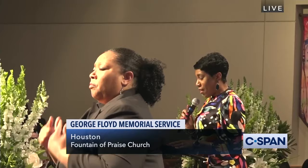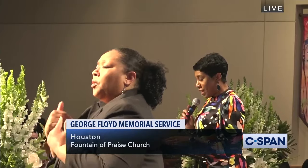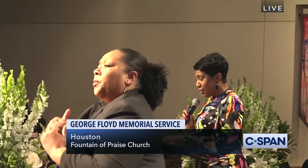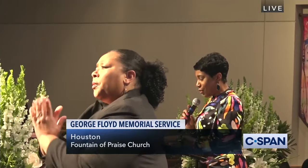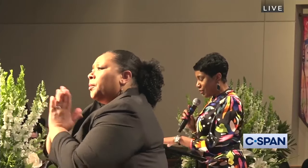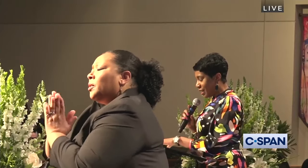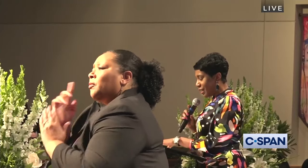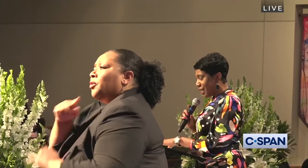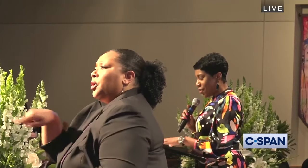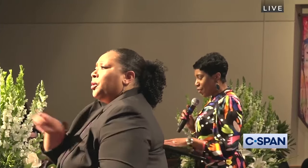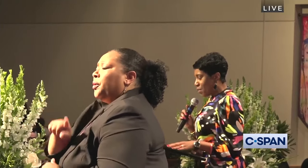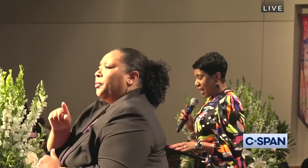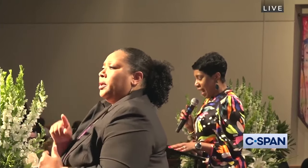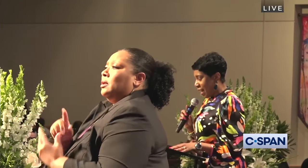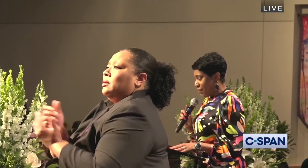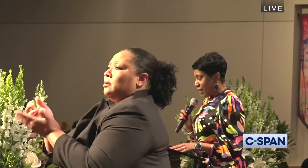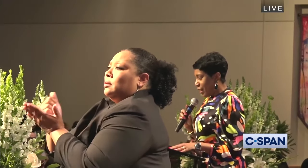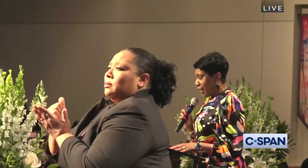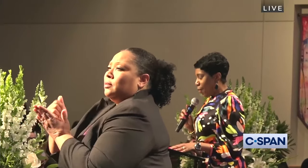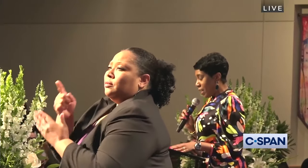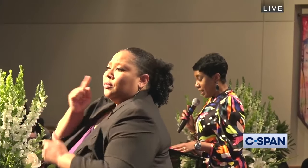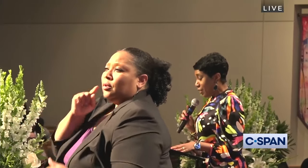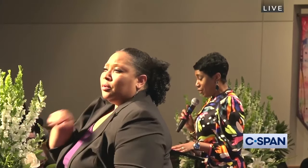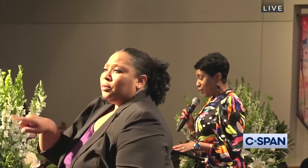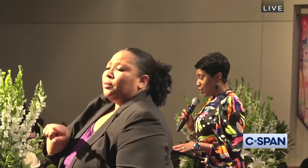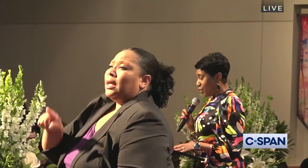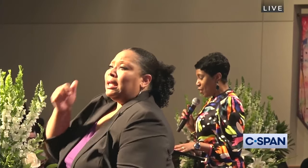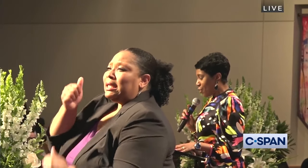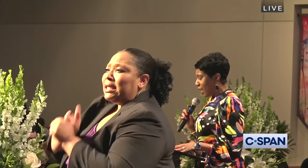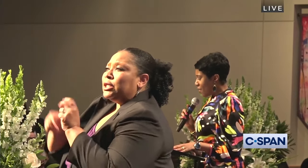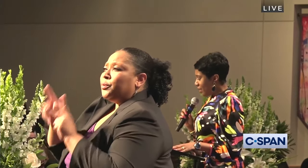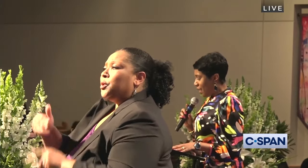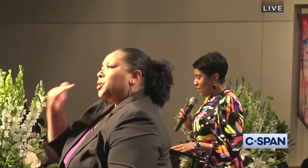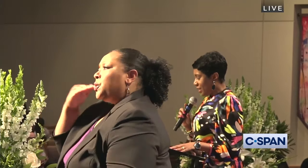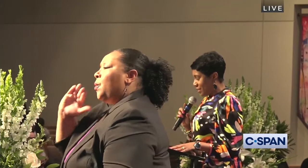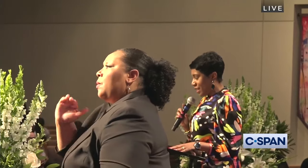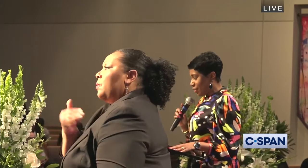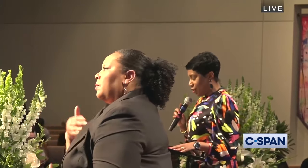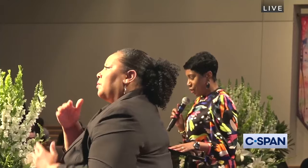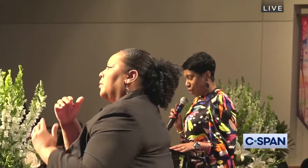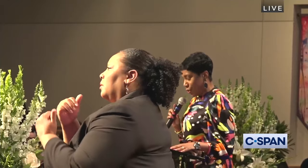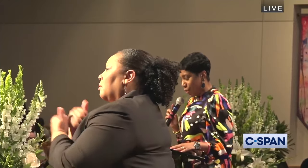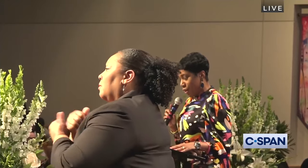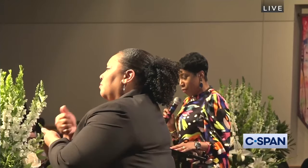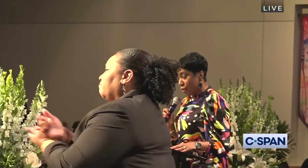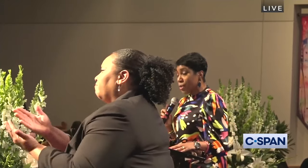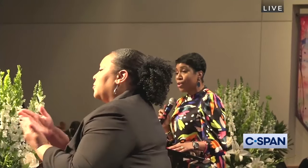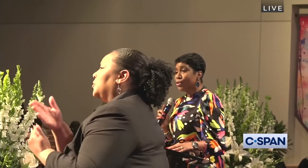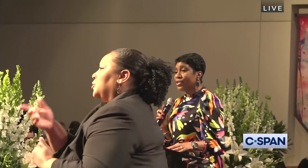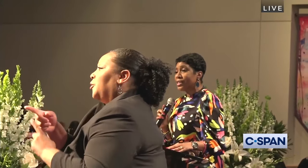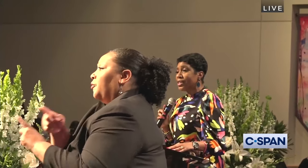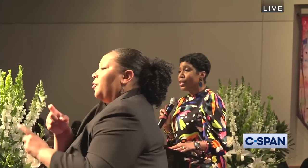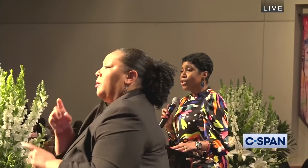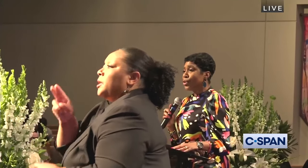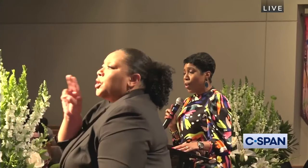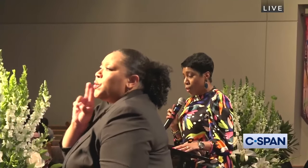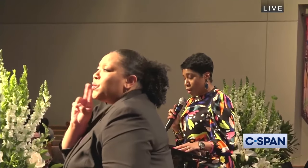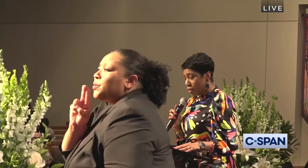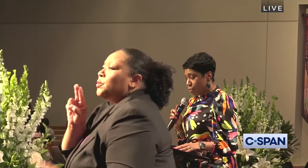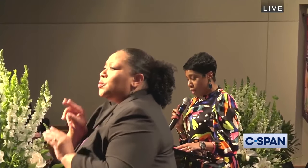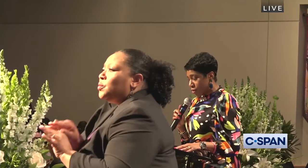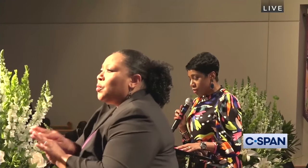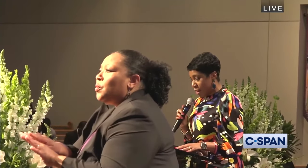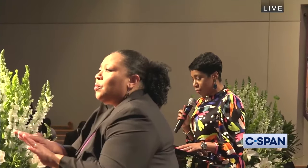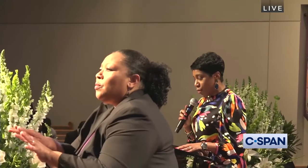you. We are interceding on your behalf and want each of you to know that our love extends to you from Houston